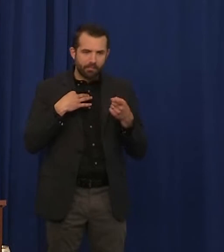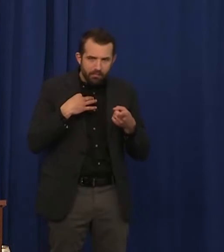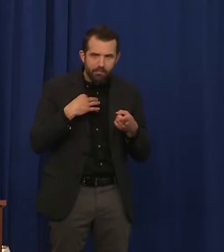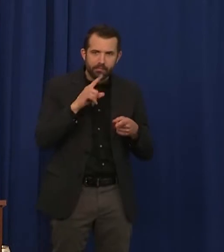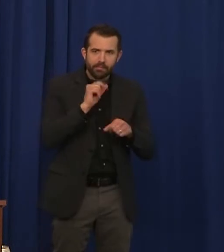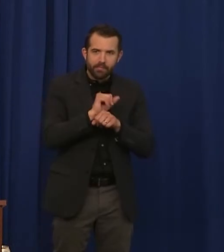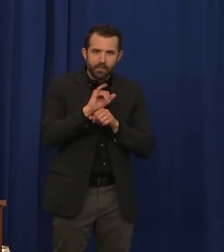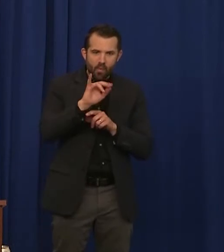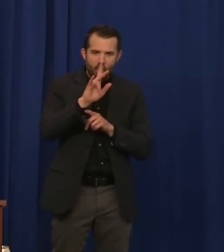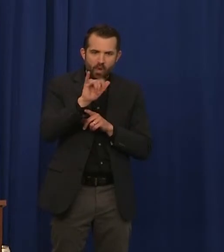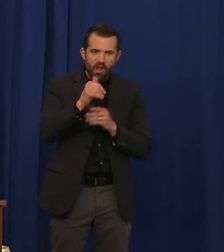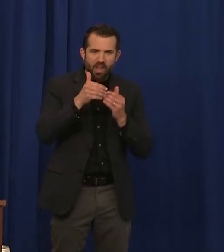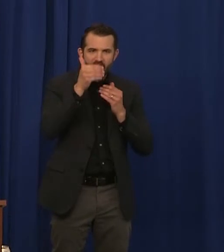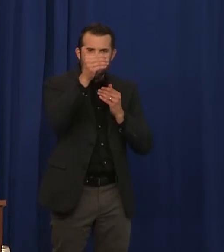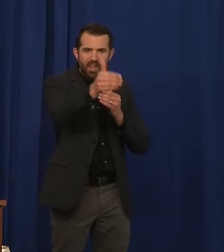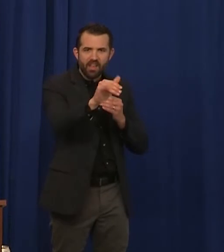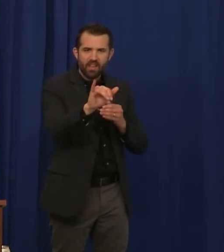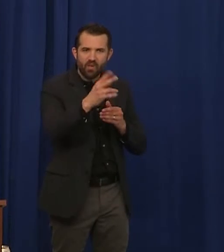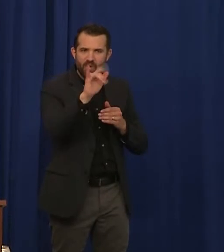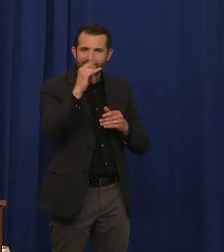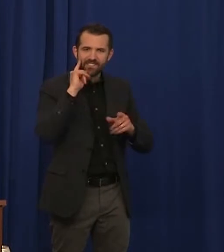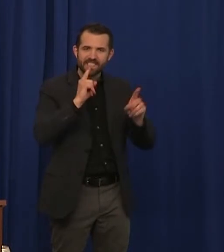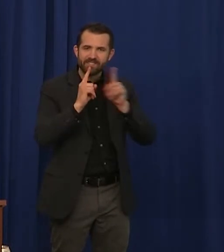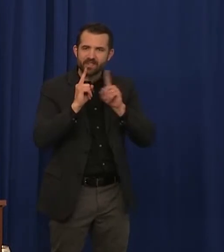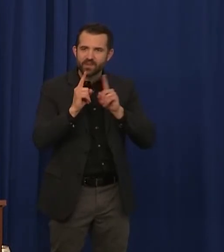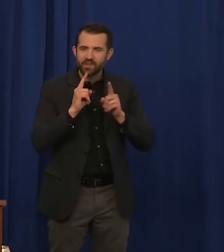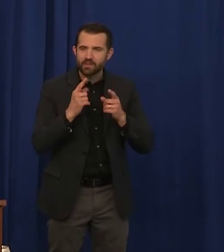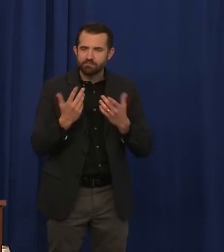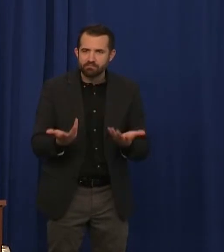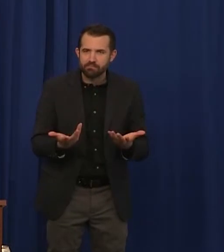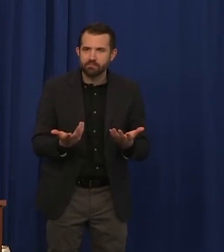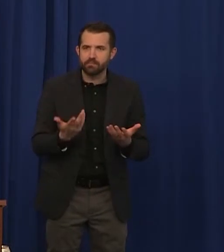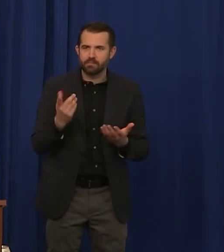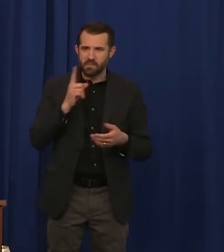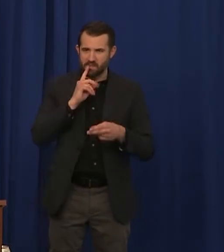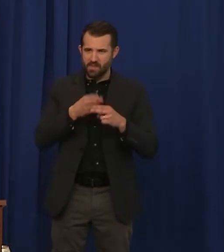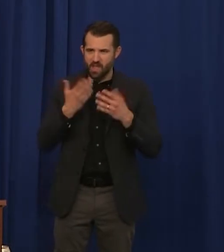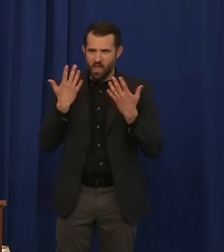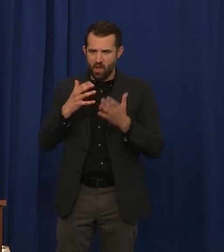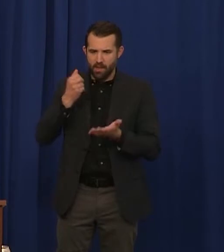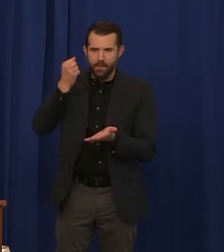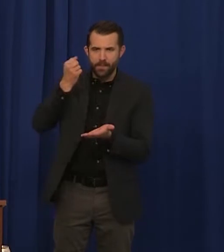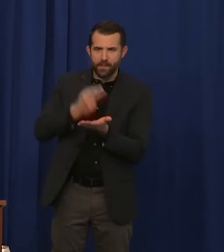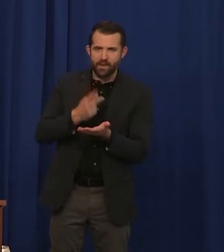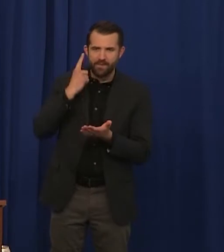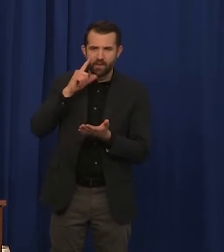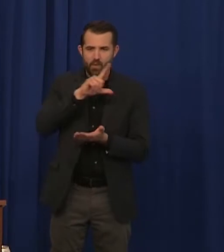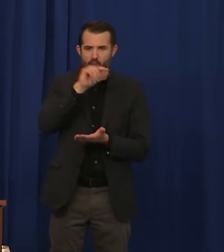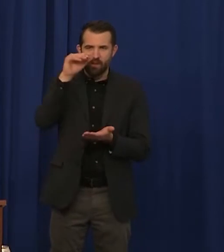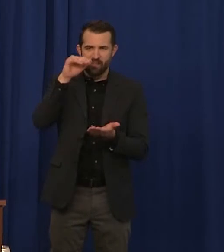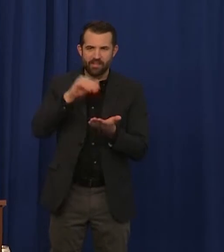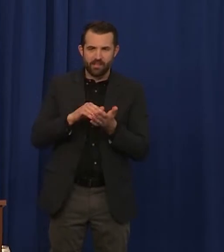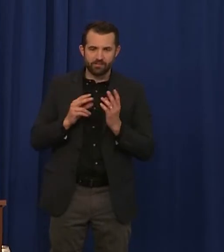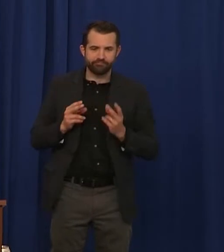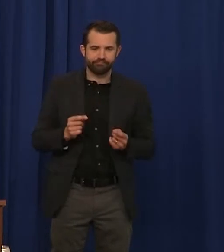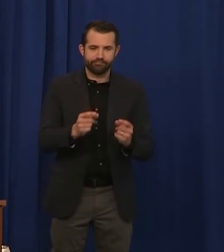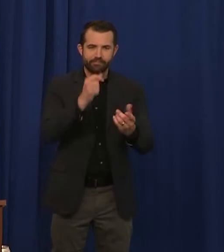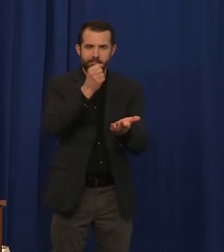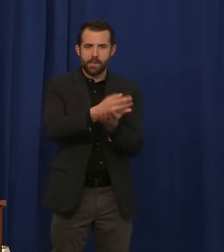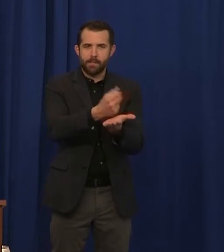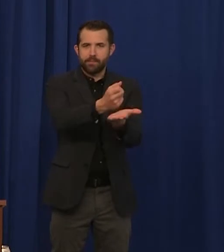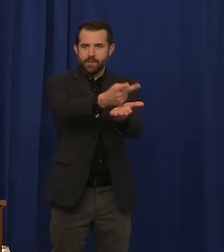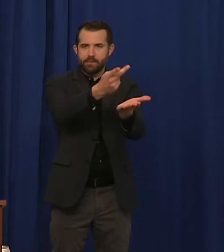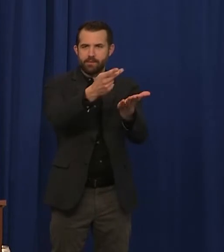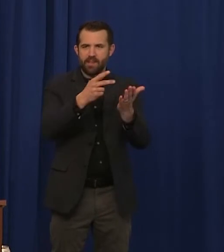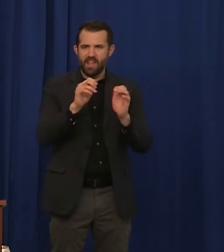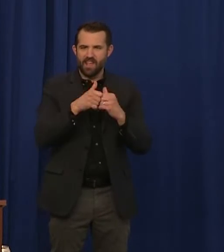the people that we made a decision about today? So roughly, we looked